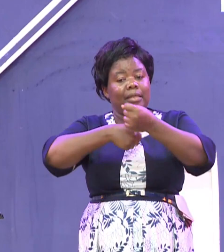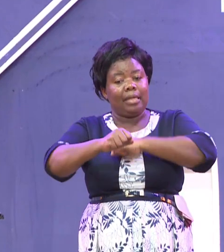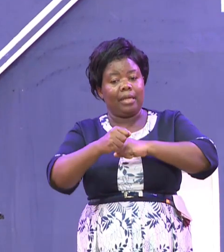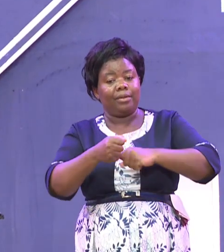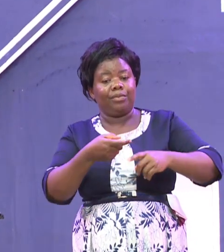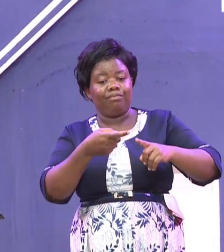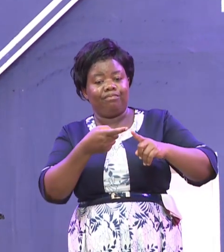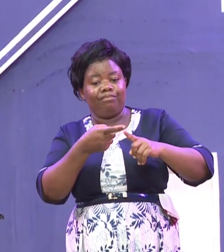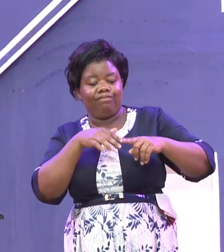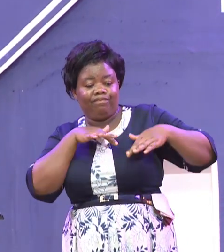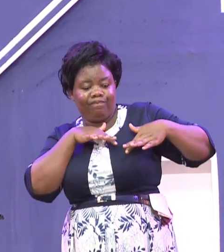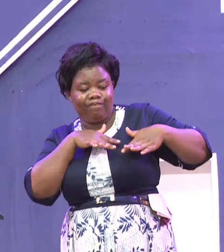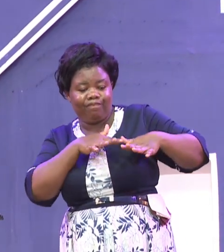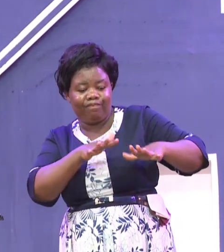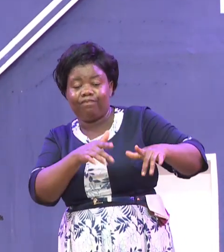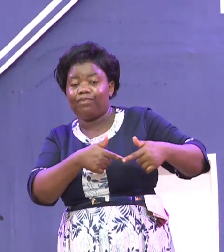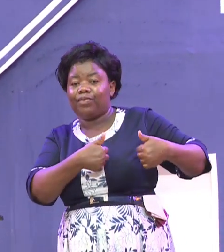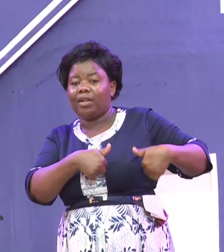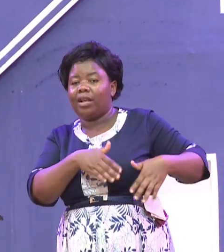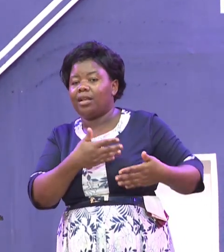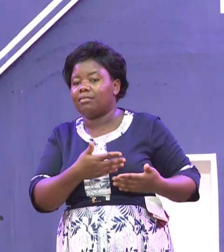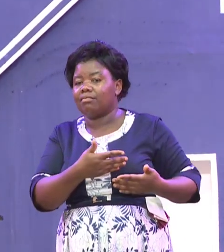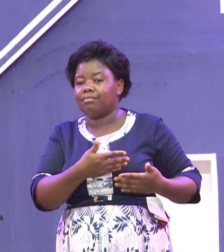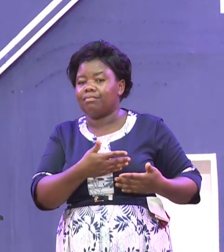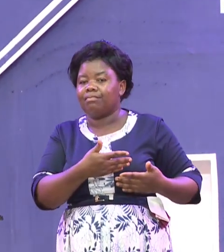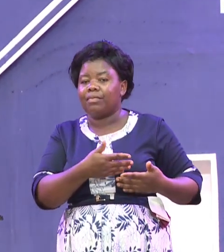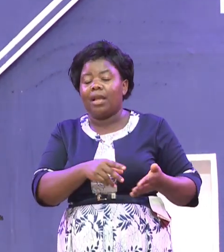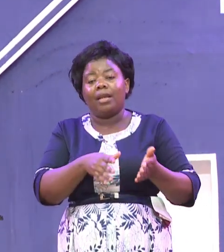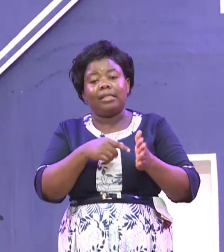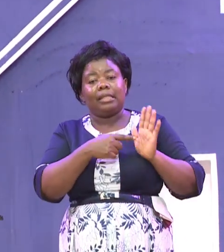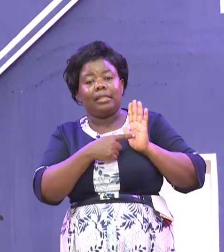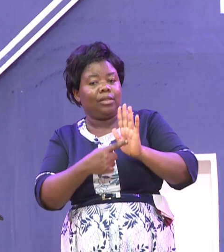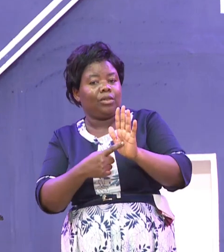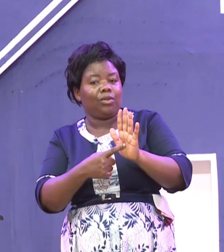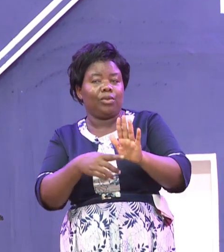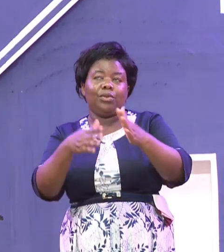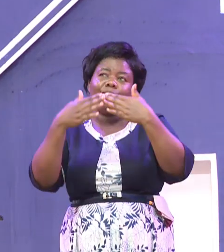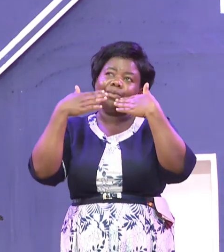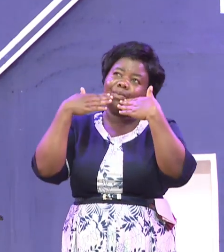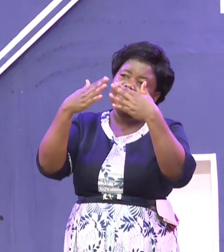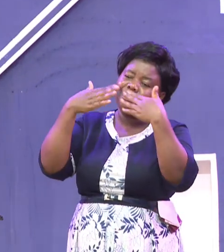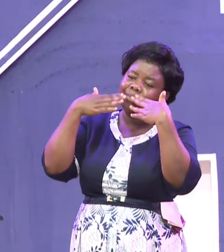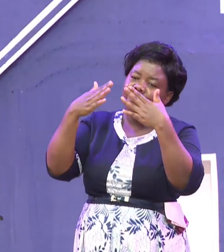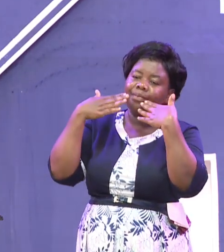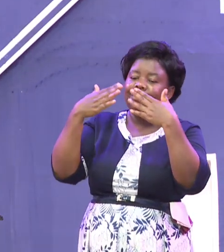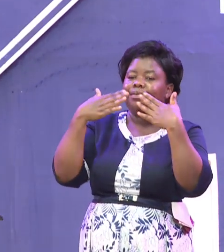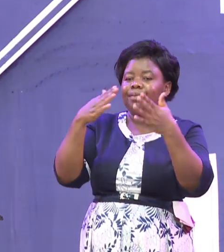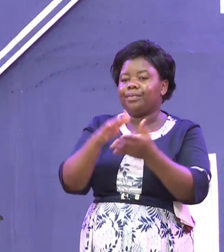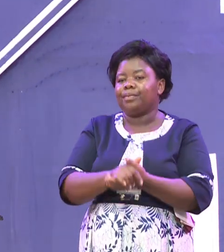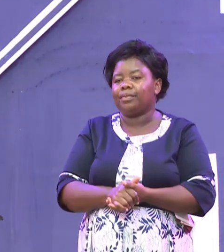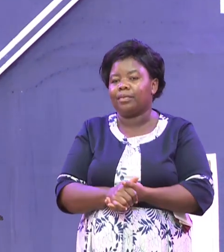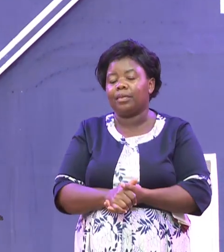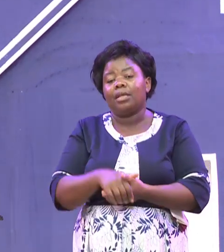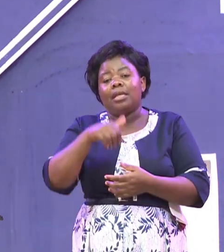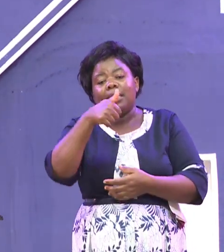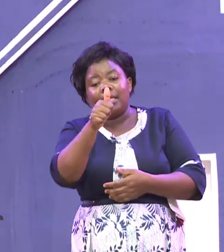mutima. It is an act that comes from the heart. Kabonero ka kusiima. It is a sign of showing gratitude.